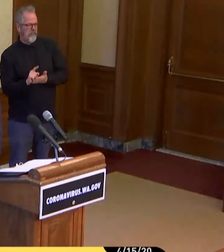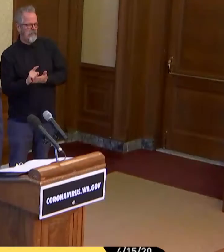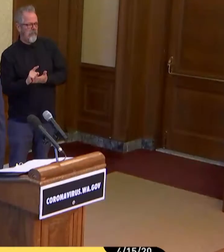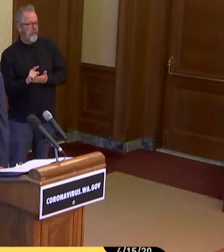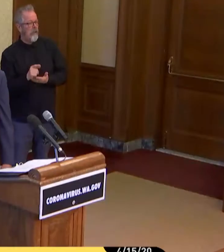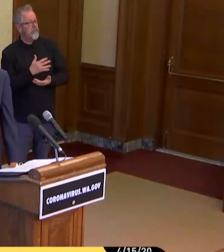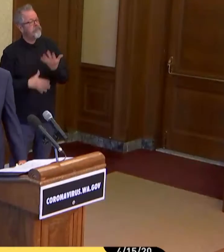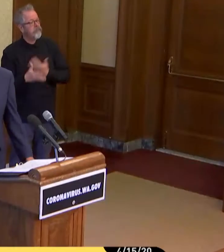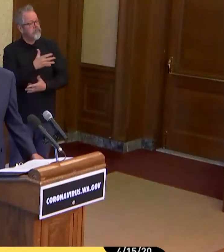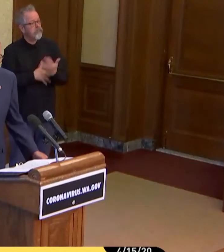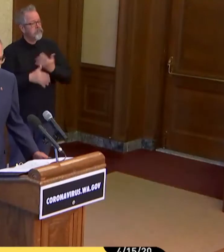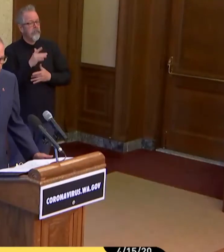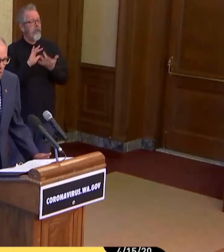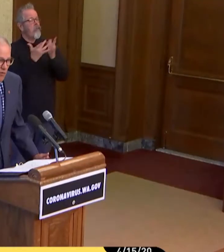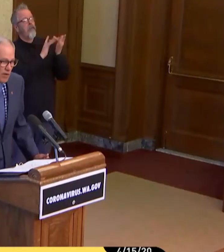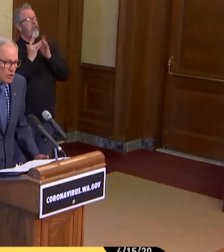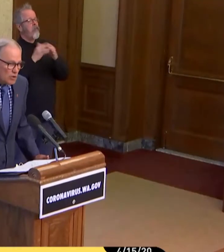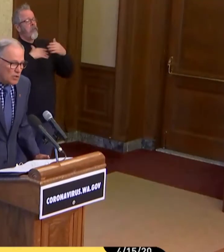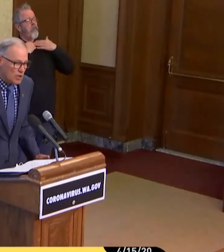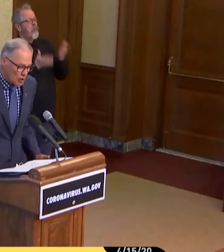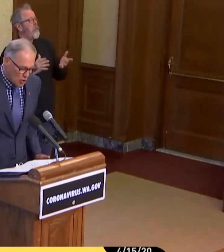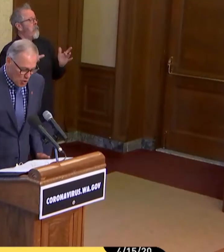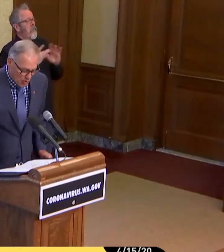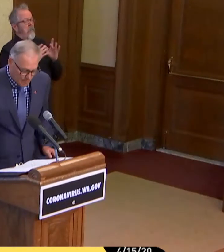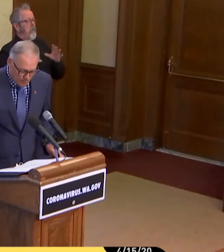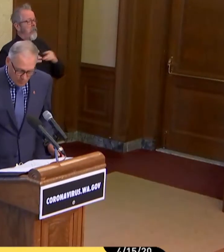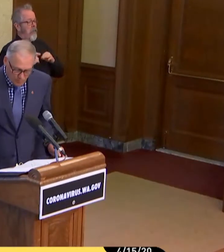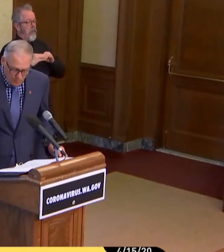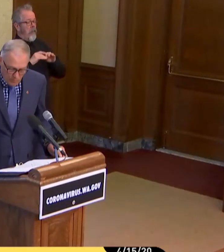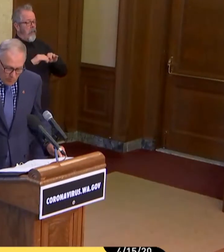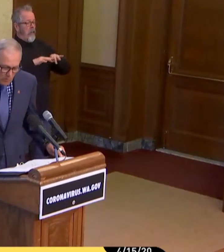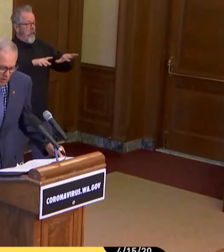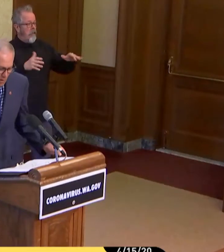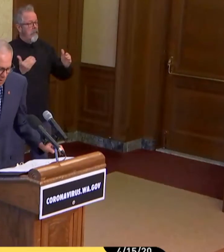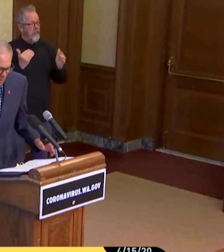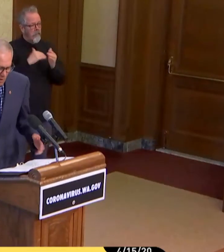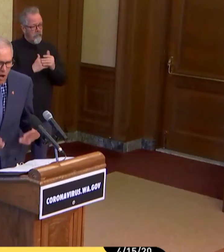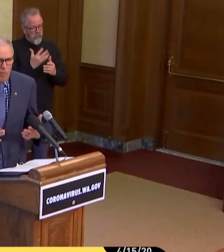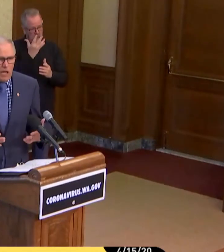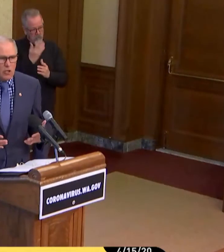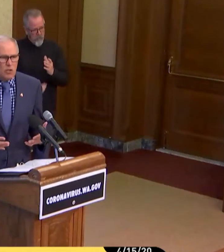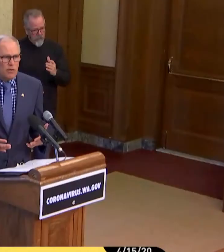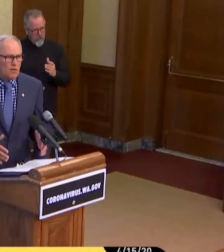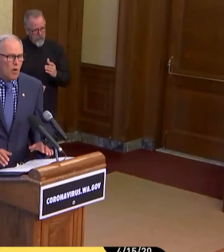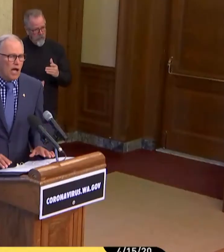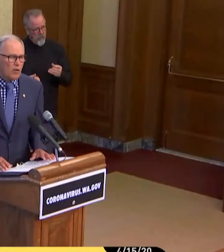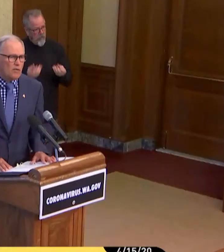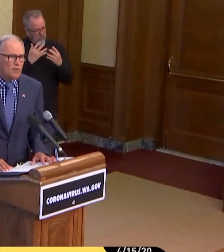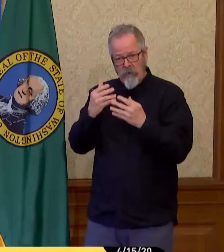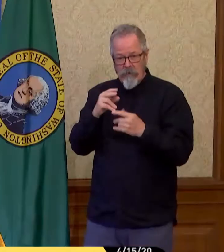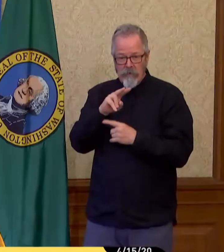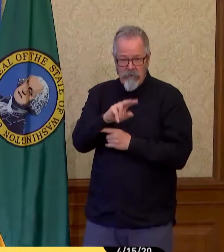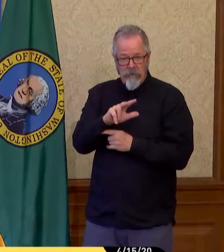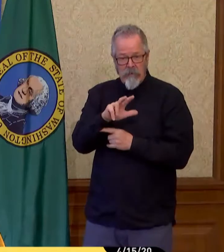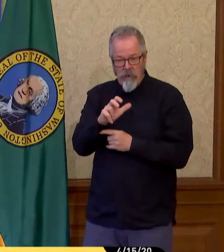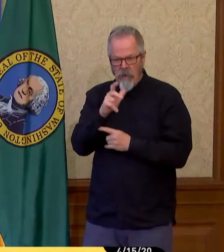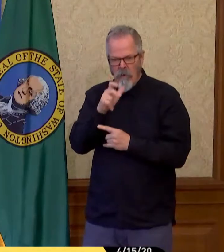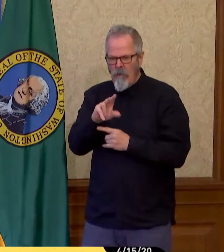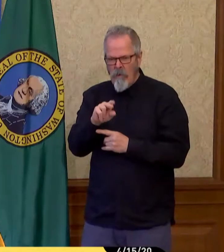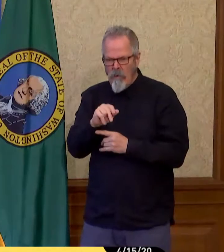and continue going up until some other intervention occurred. The combination of these models, and of